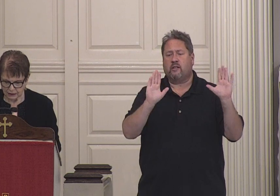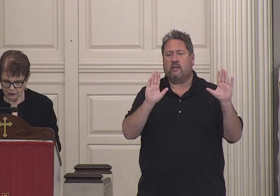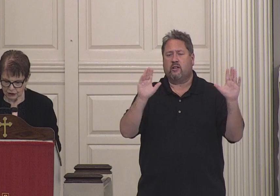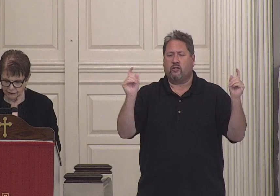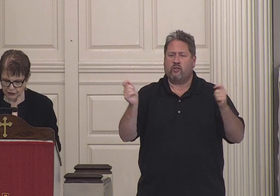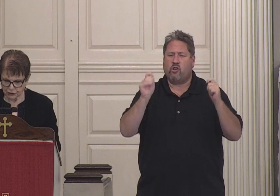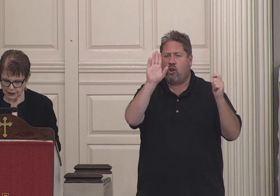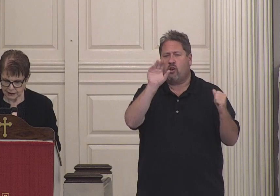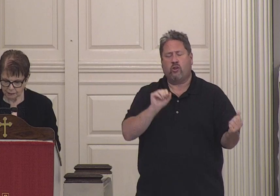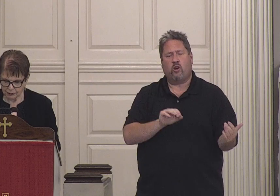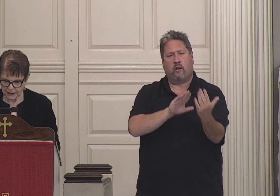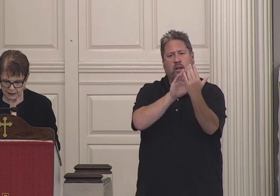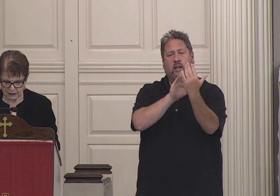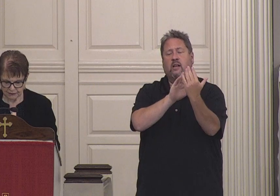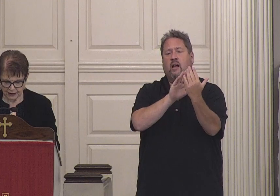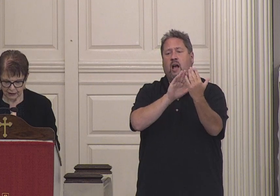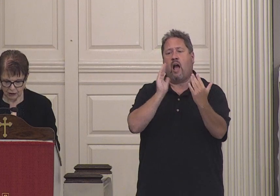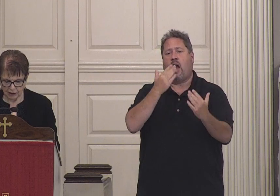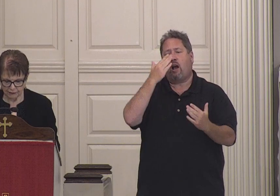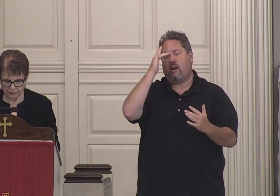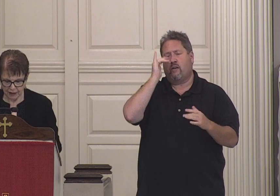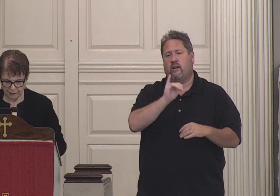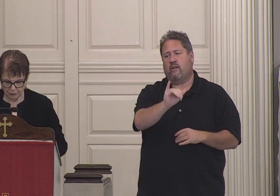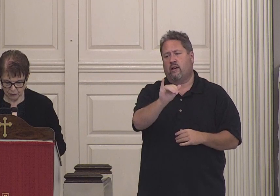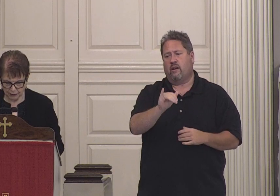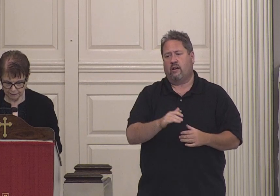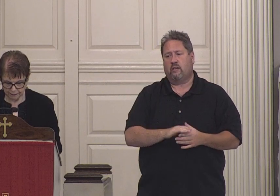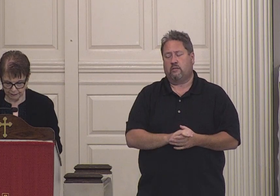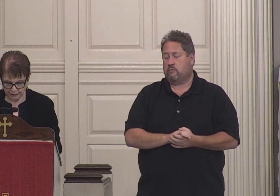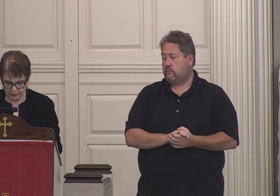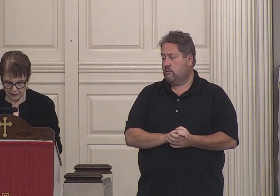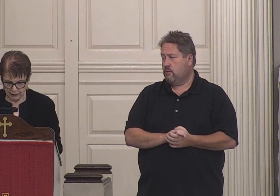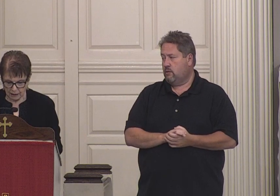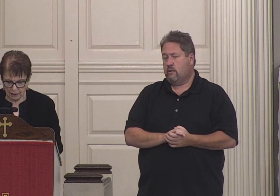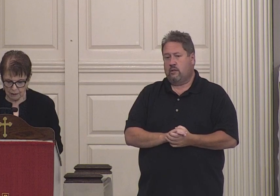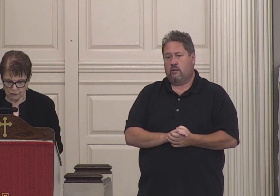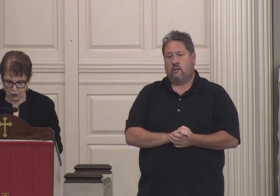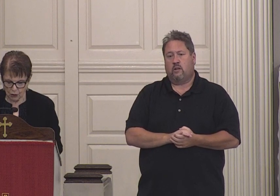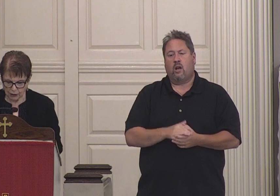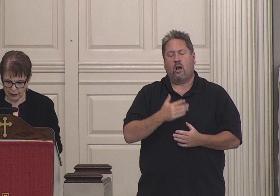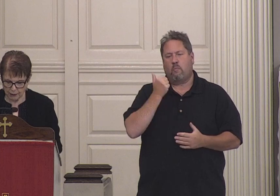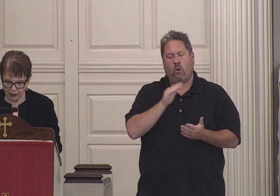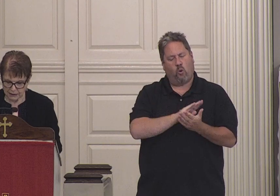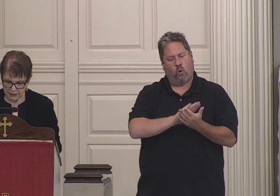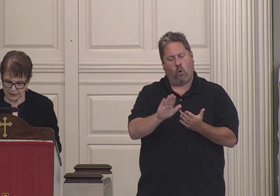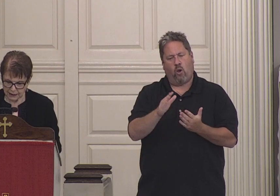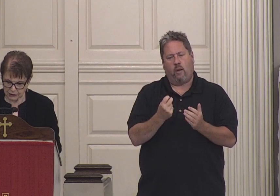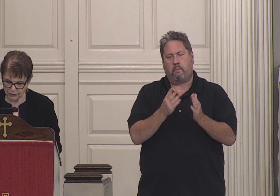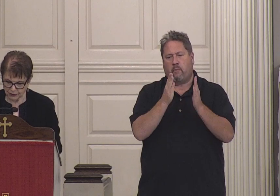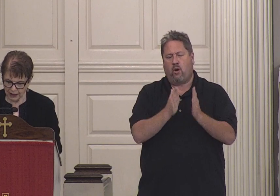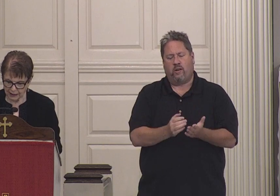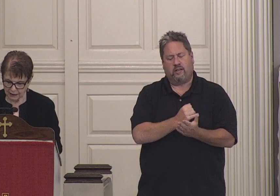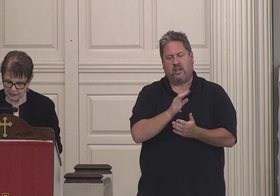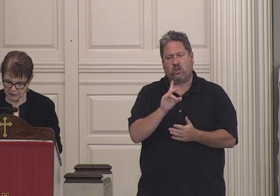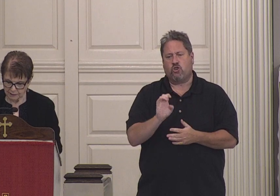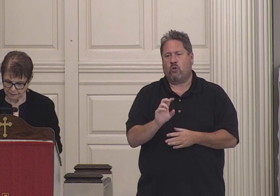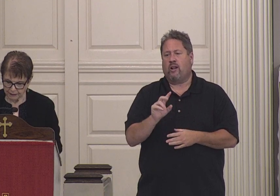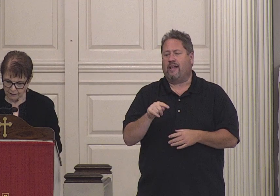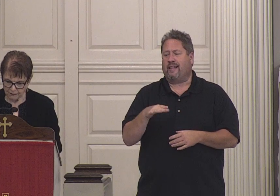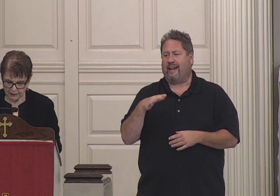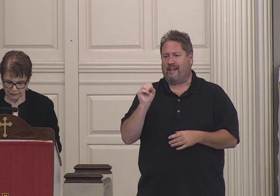blessed, to rejoice in the presence of our God forevermore. Most holy Apostle St. Jude